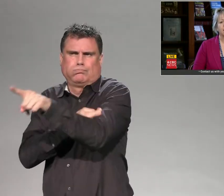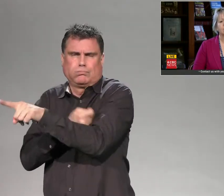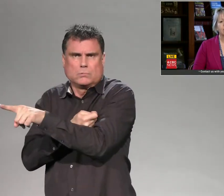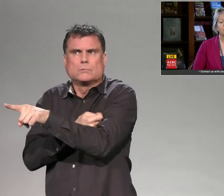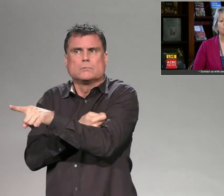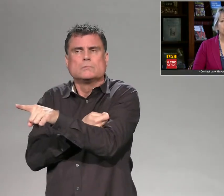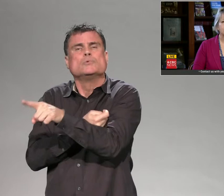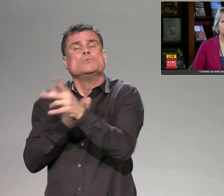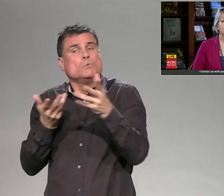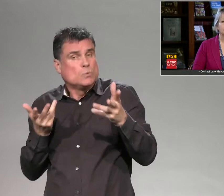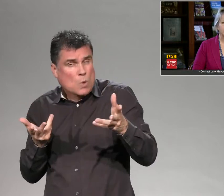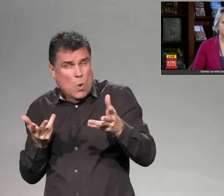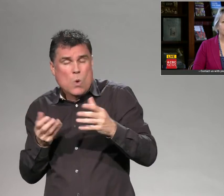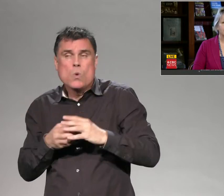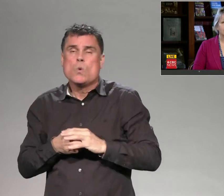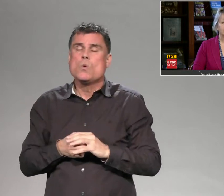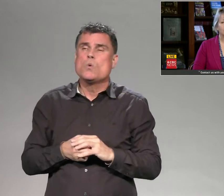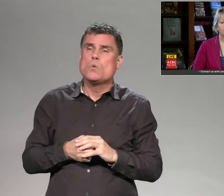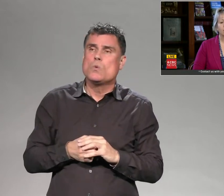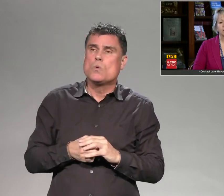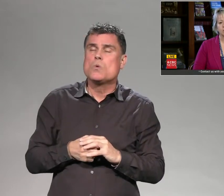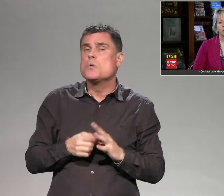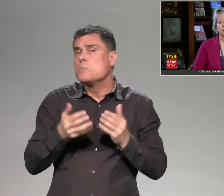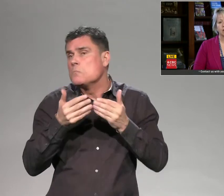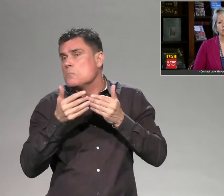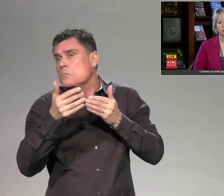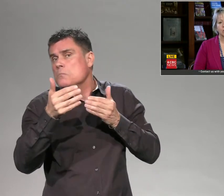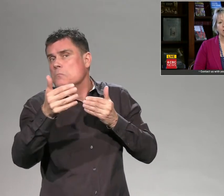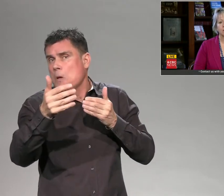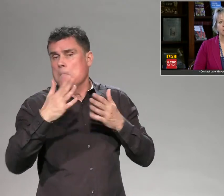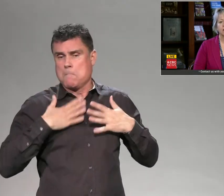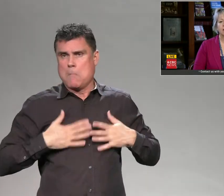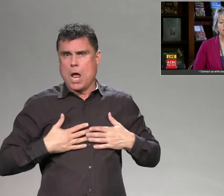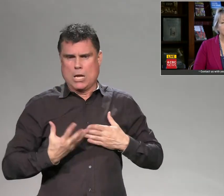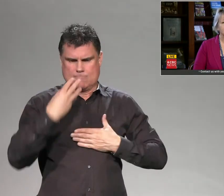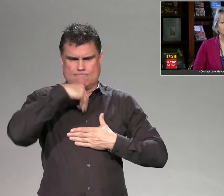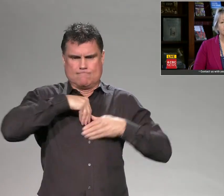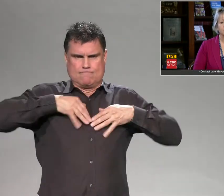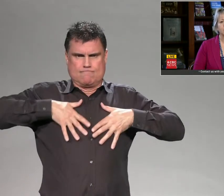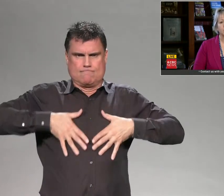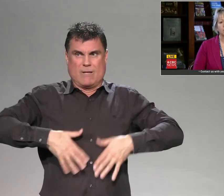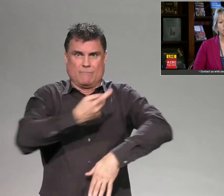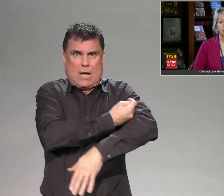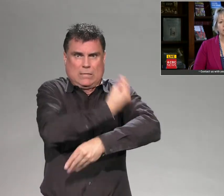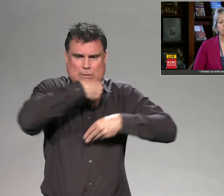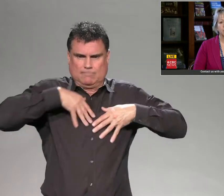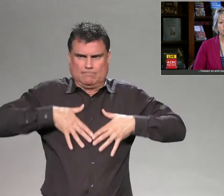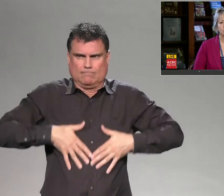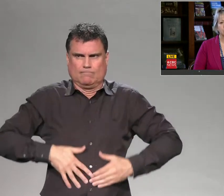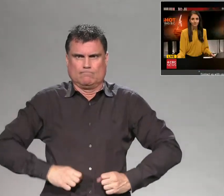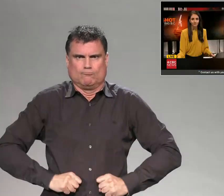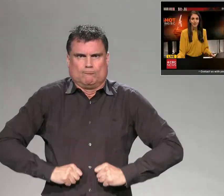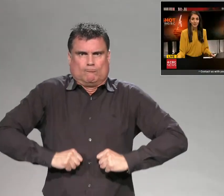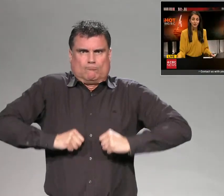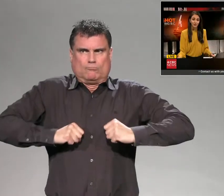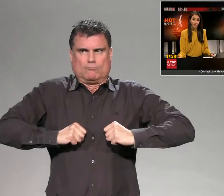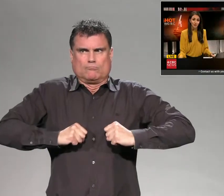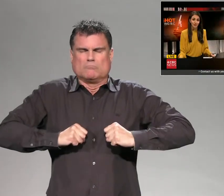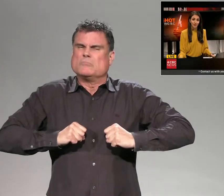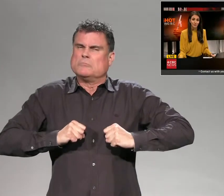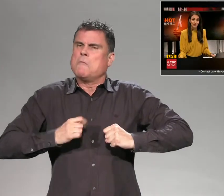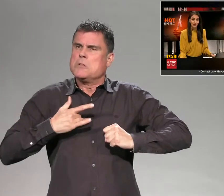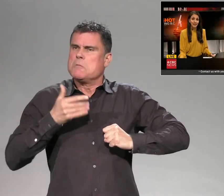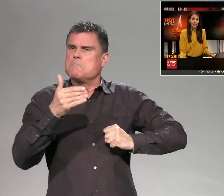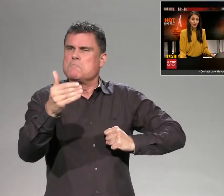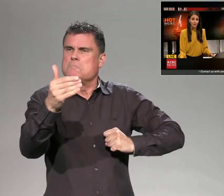visits and have real meaningful visits with our loved one in long-term care. And I see that coming before the end of March. Many looking forward to